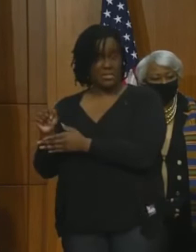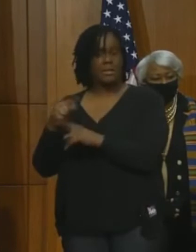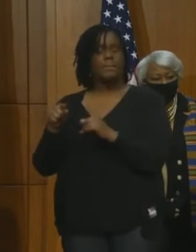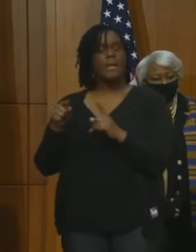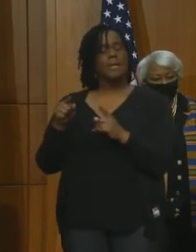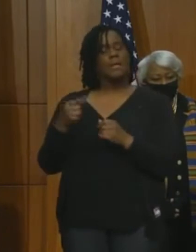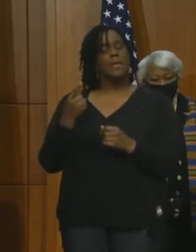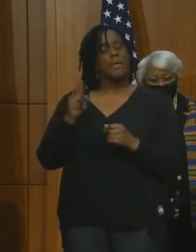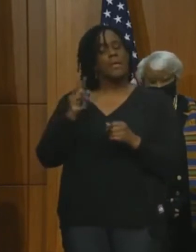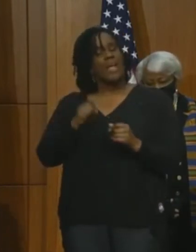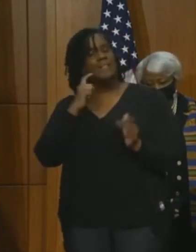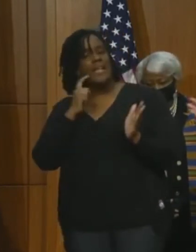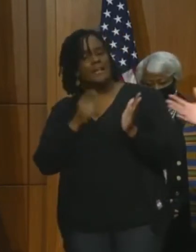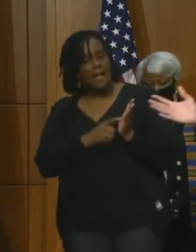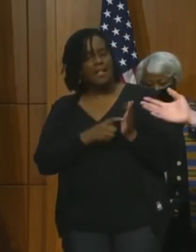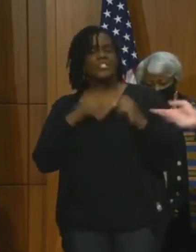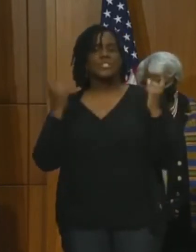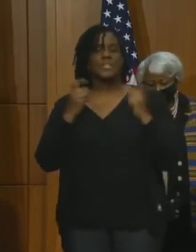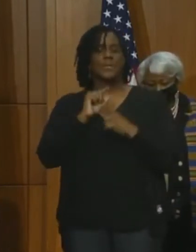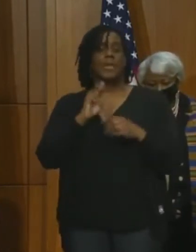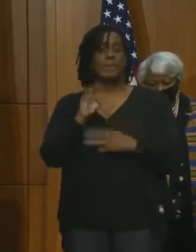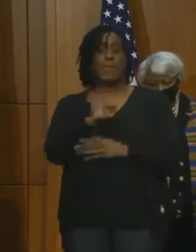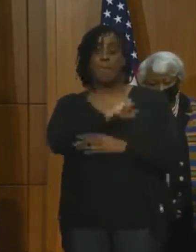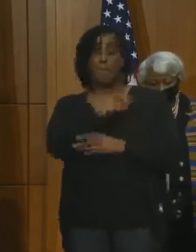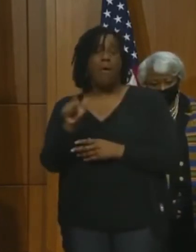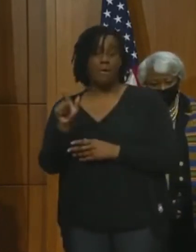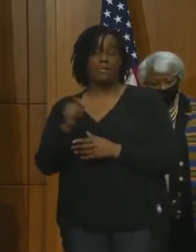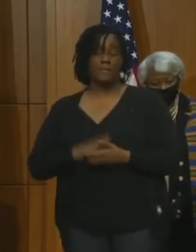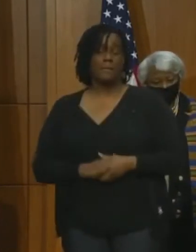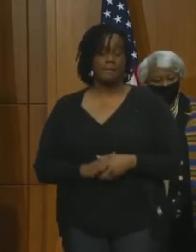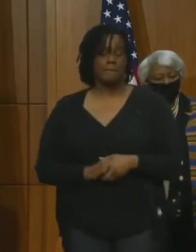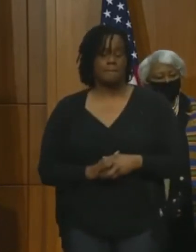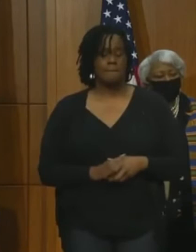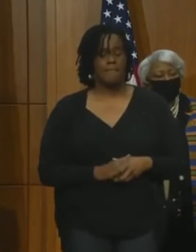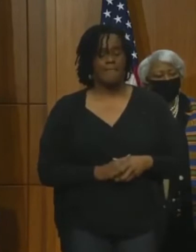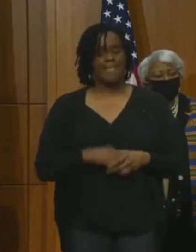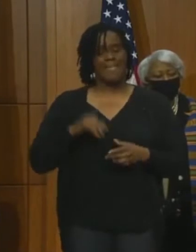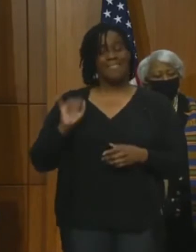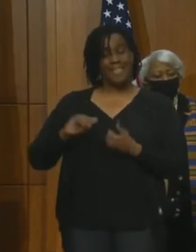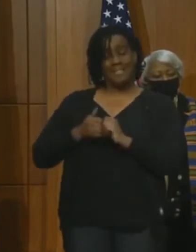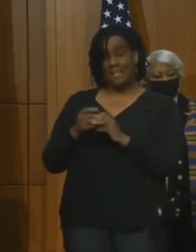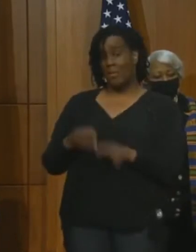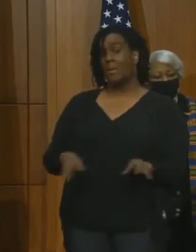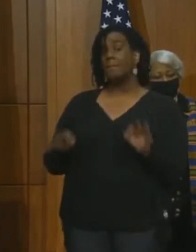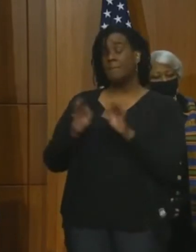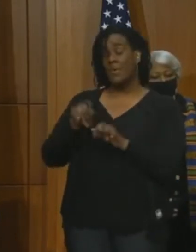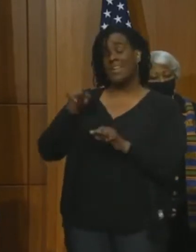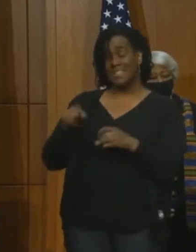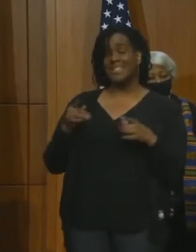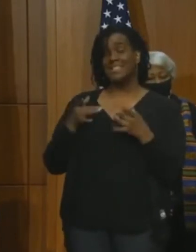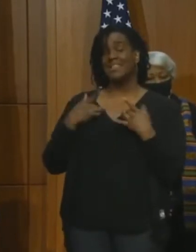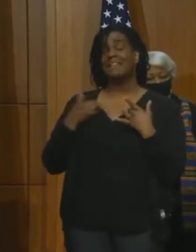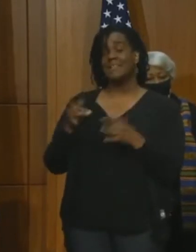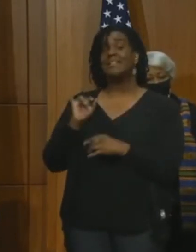one acknowledged and celebrated by all of us, because that's how important this event